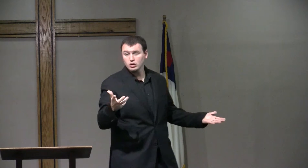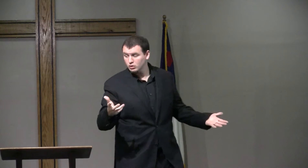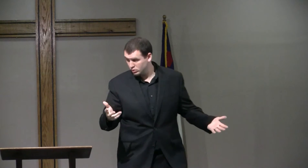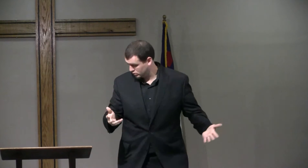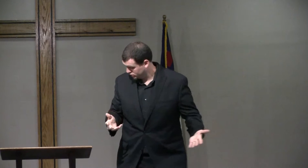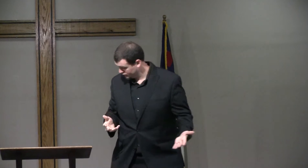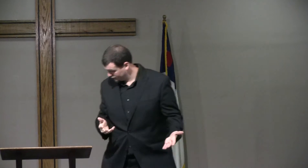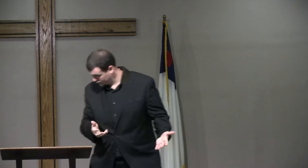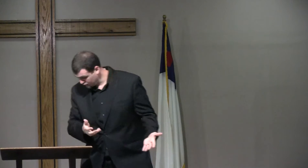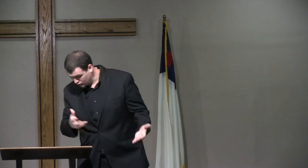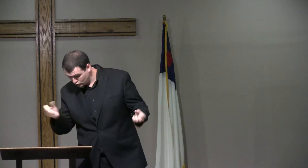Therefore,